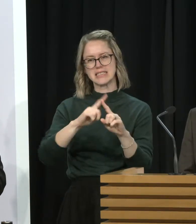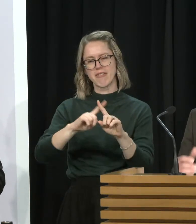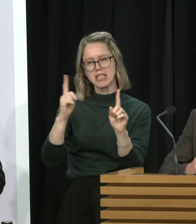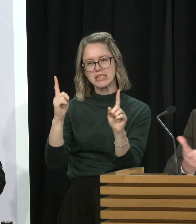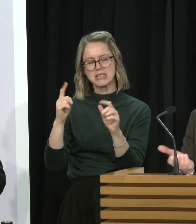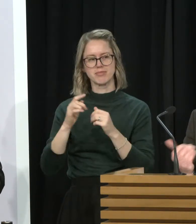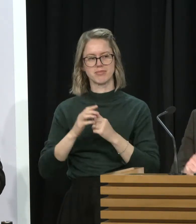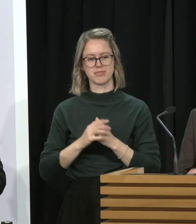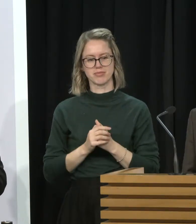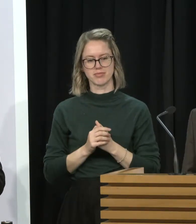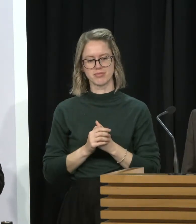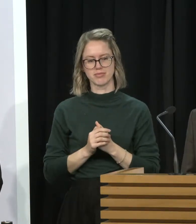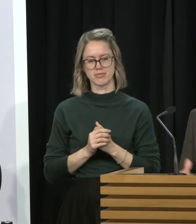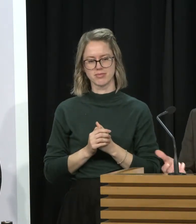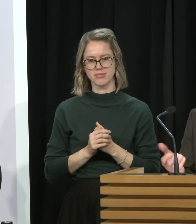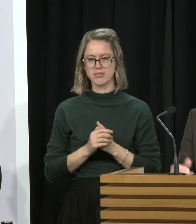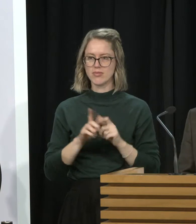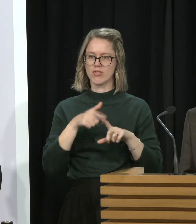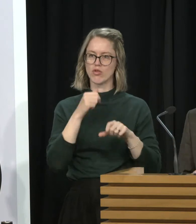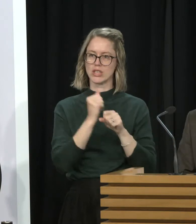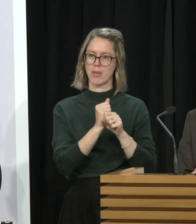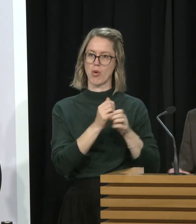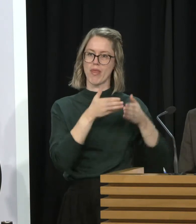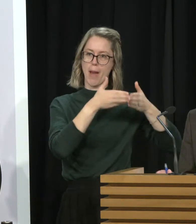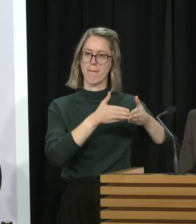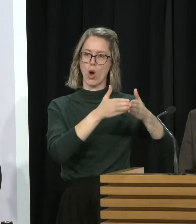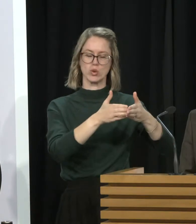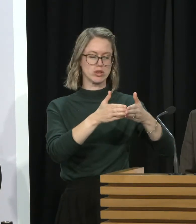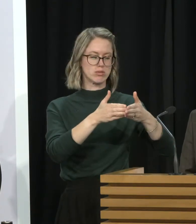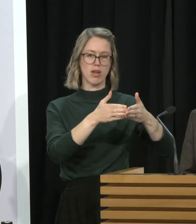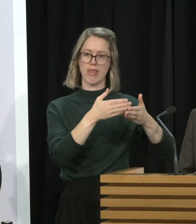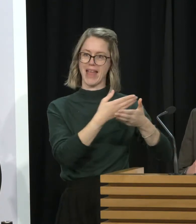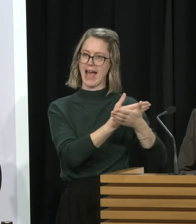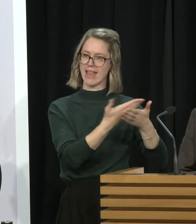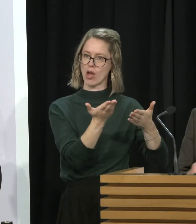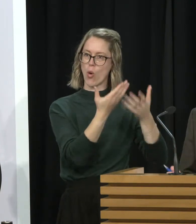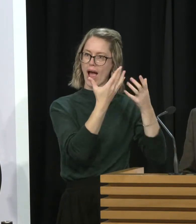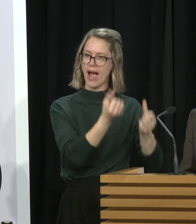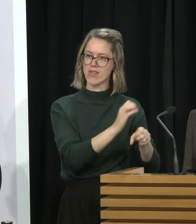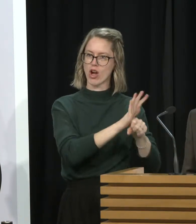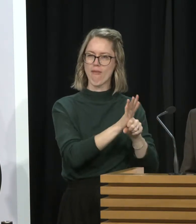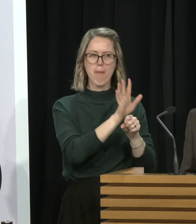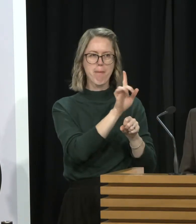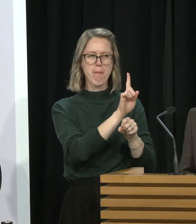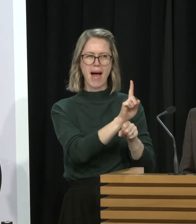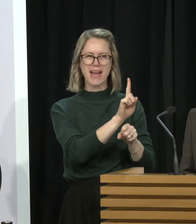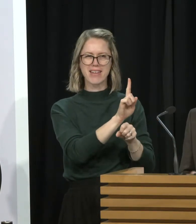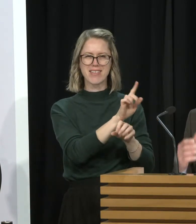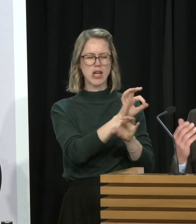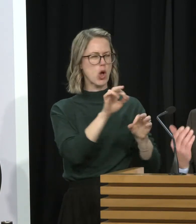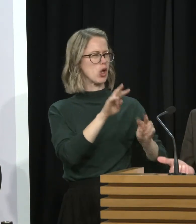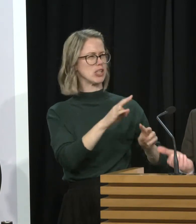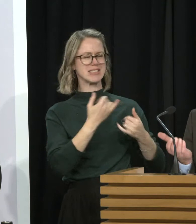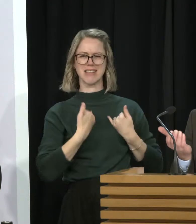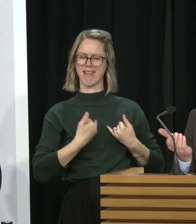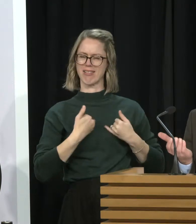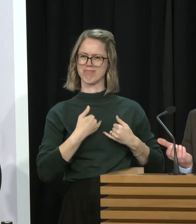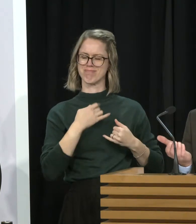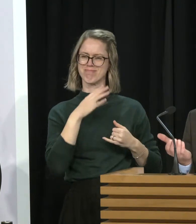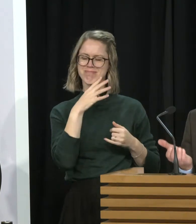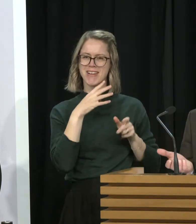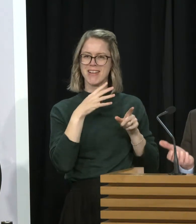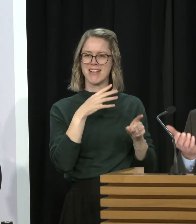trick here, and I mean, we've got this crew on board the ship who are all asymptomatic but are clearly infecting each other. The thing here is just that